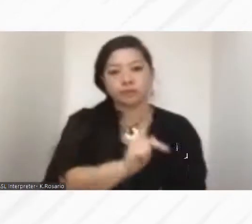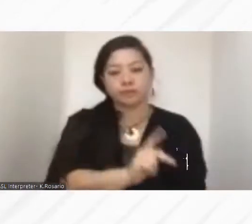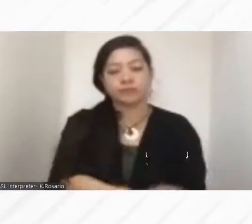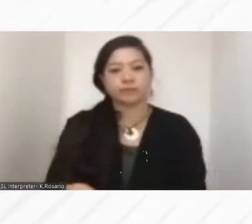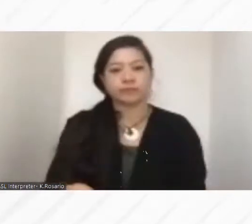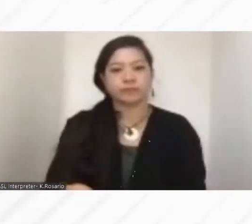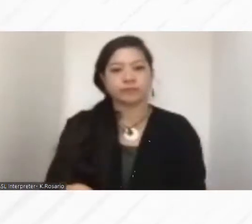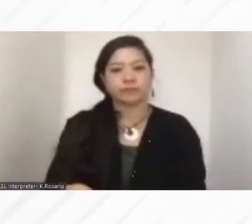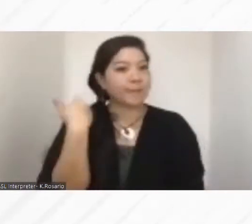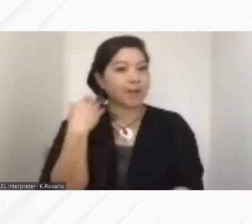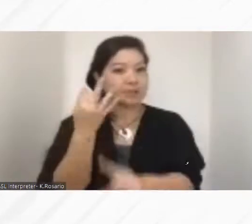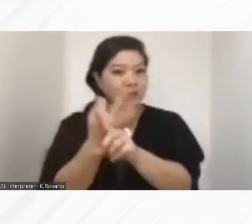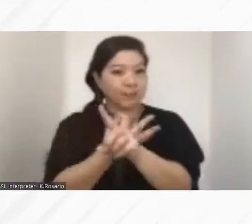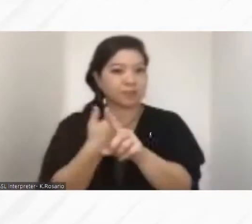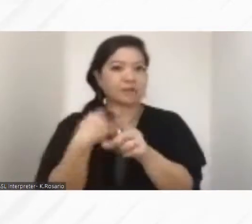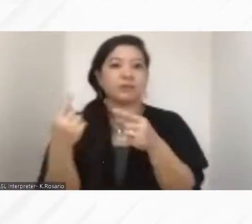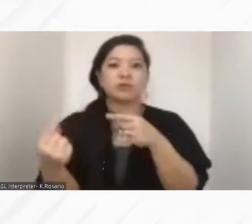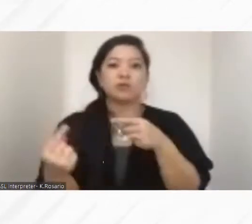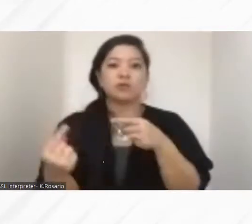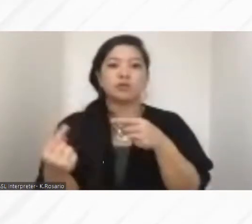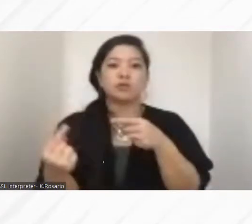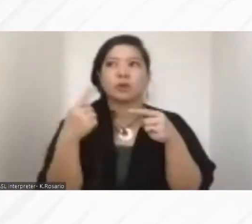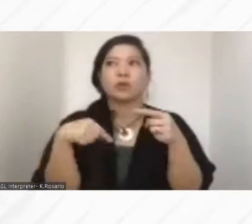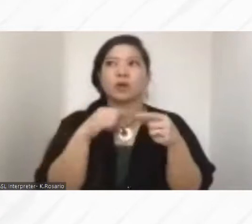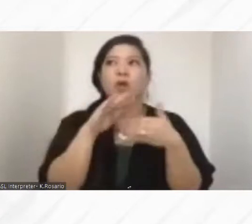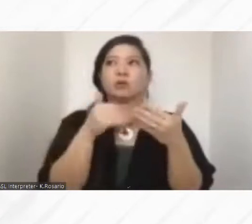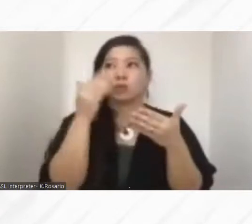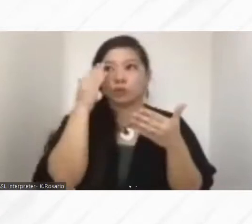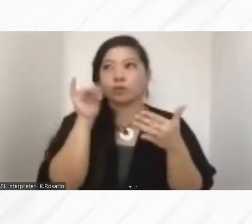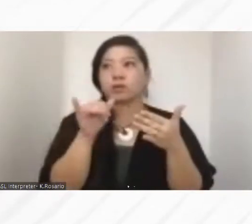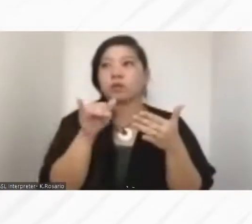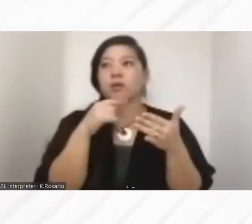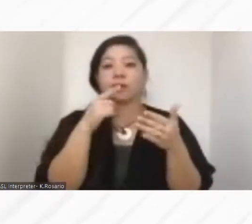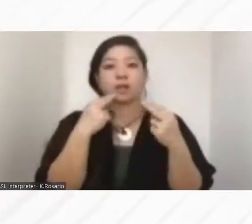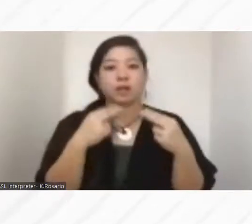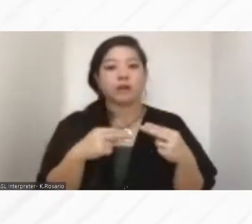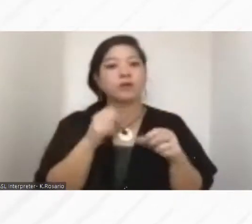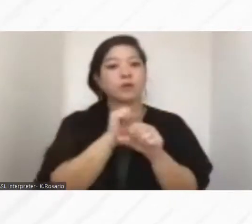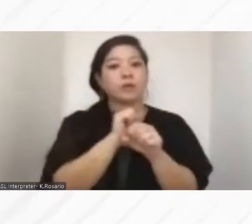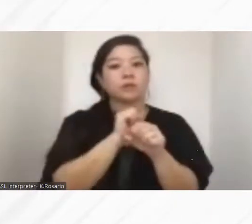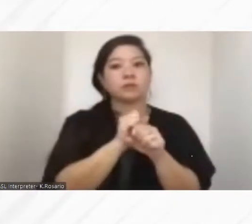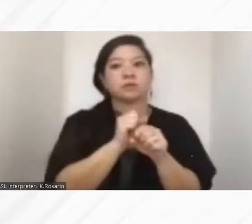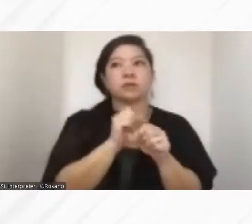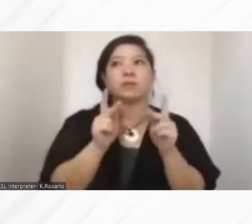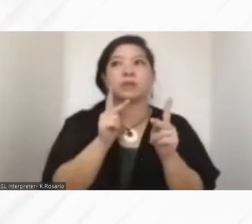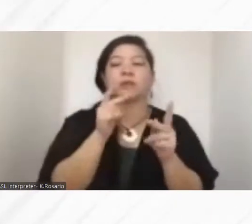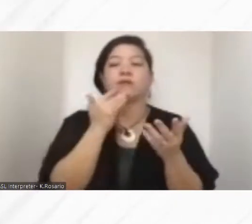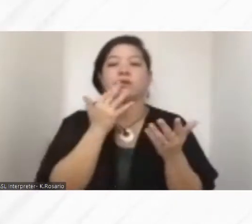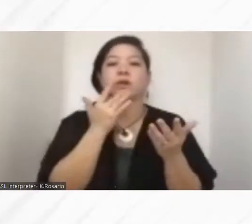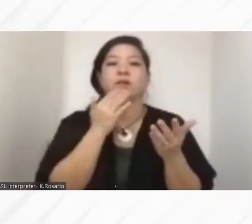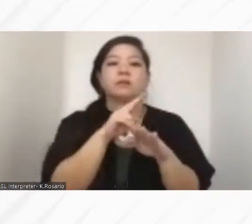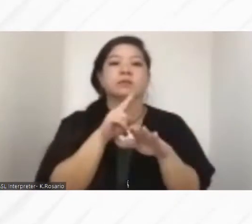9 months have been a struggle for us, we also know that clinicians and public health workers, people of color,